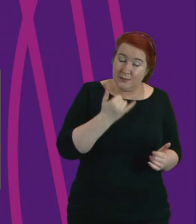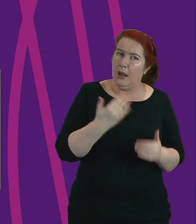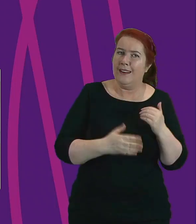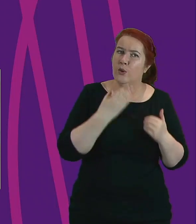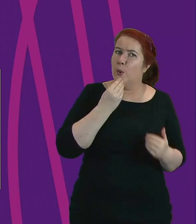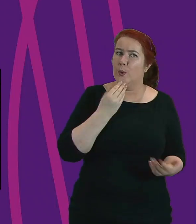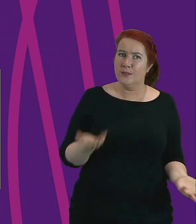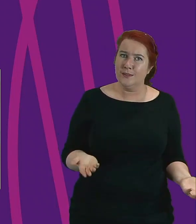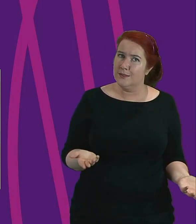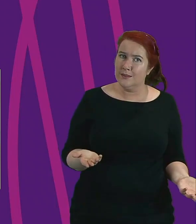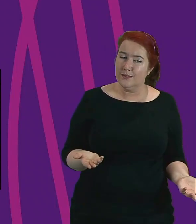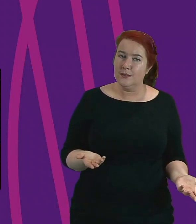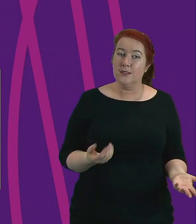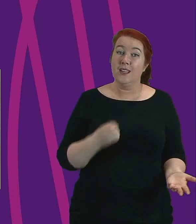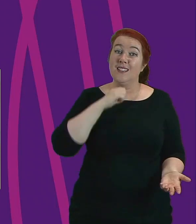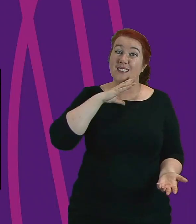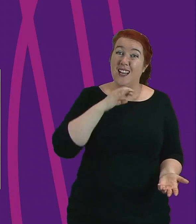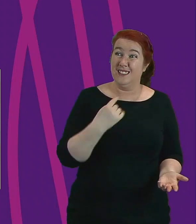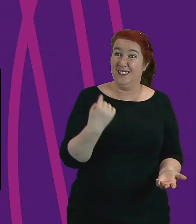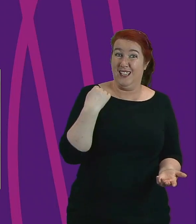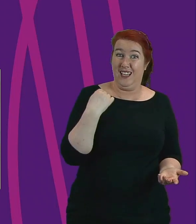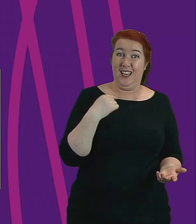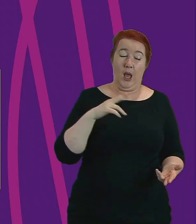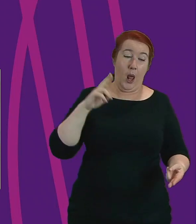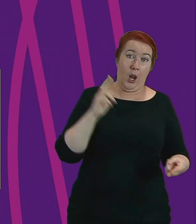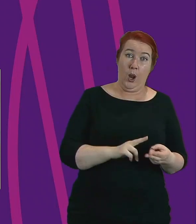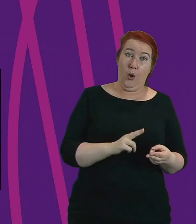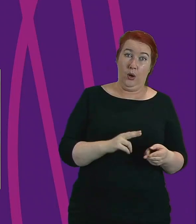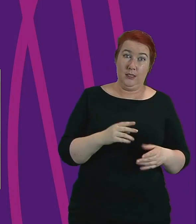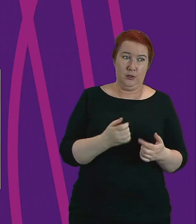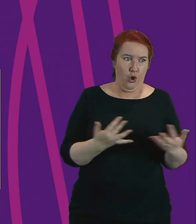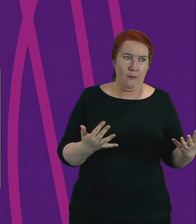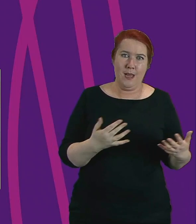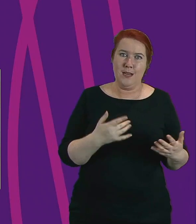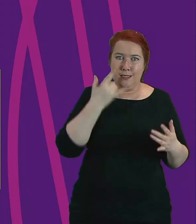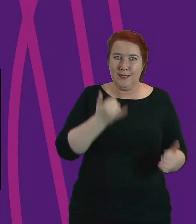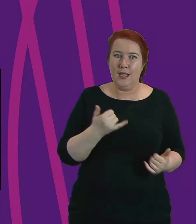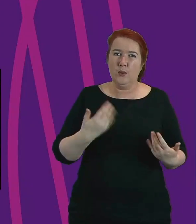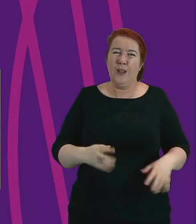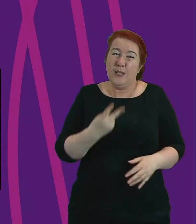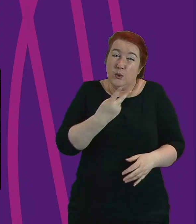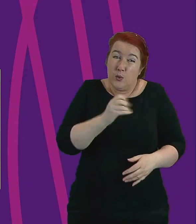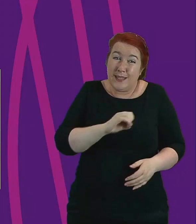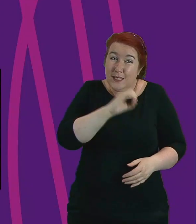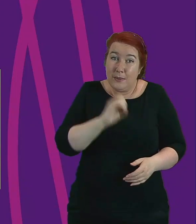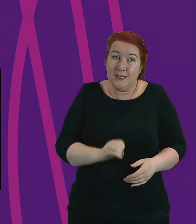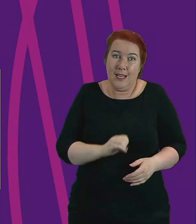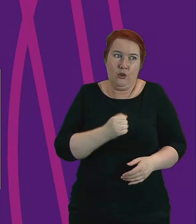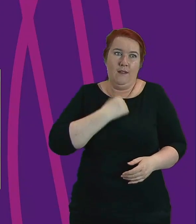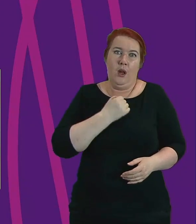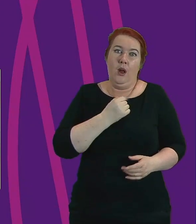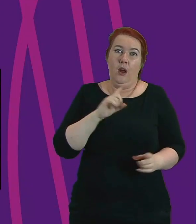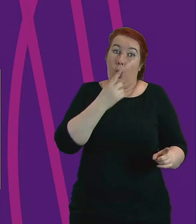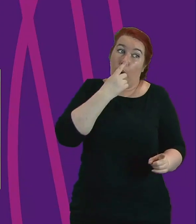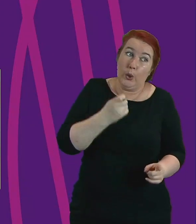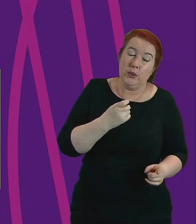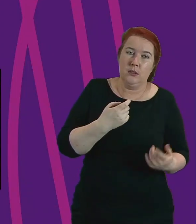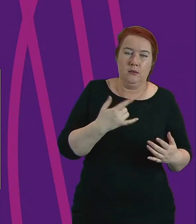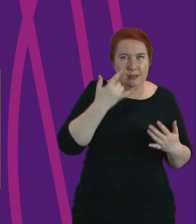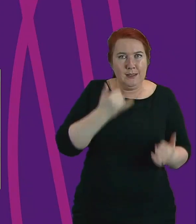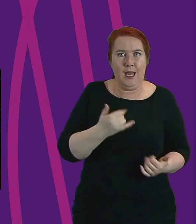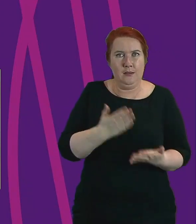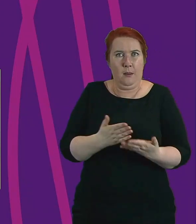the number of tests carried out fell to its lowest level in over a month, with only a fifth of Scotland's testing capacity being used. And